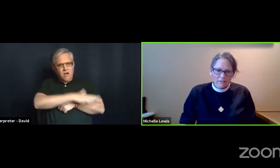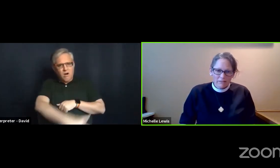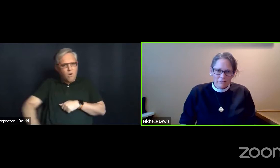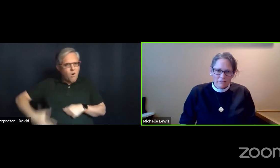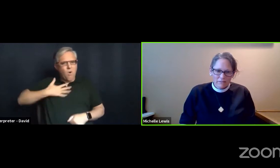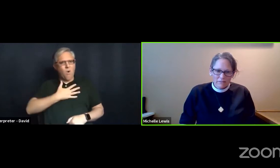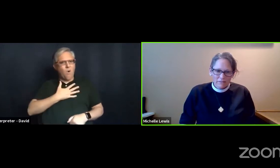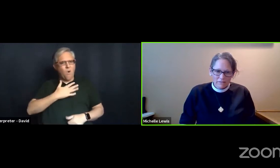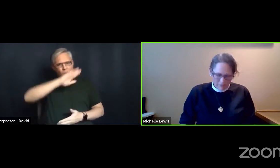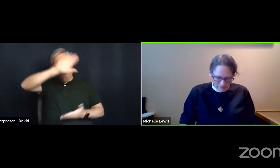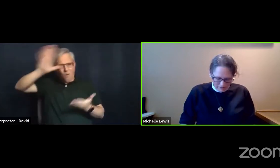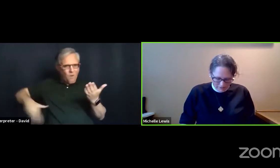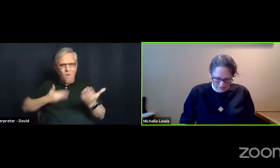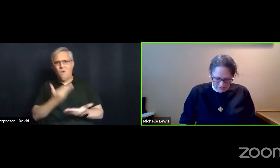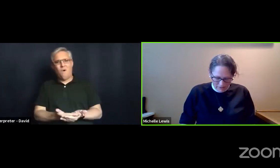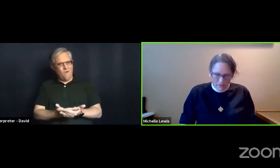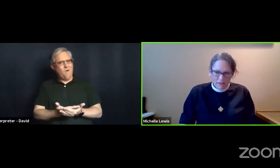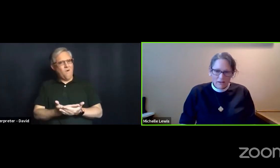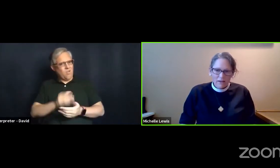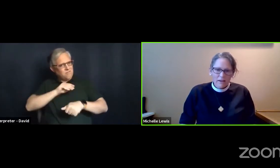pain.